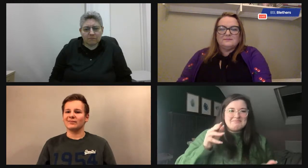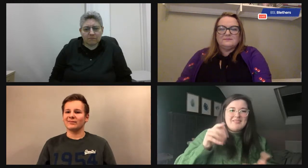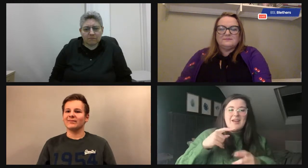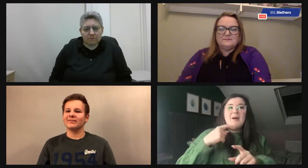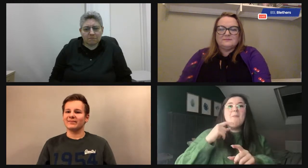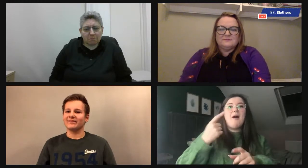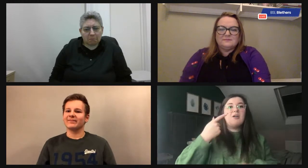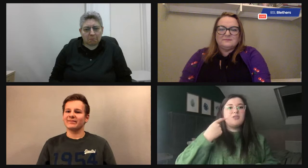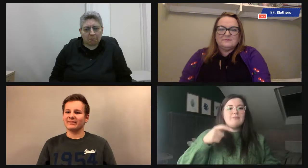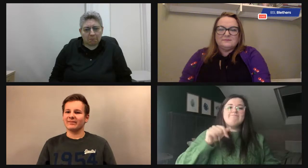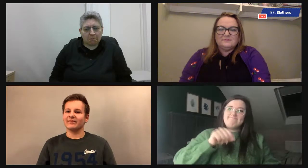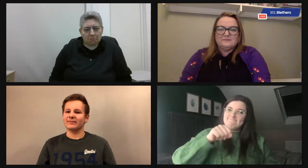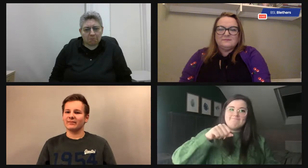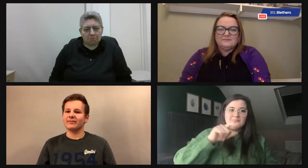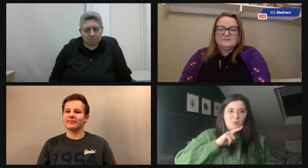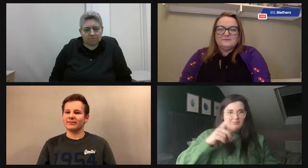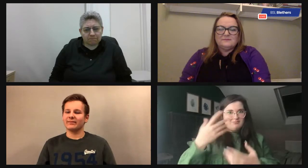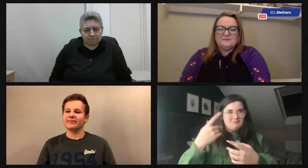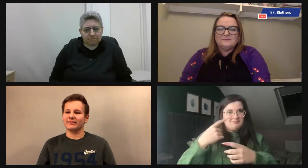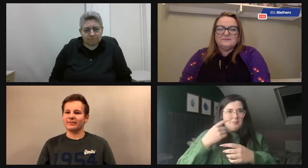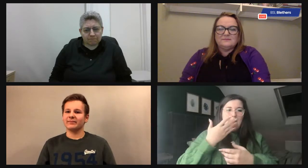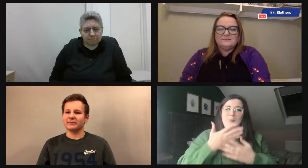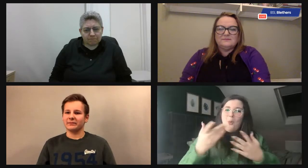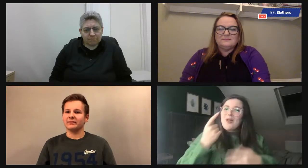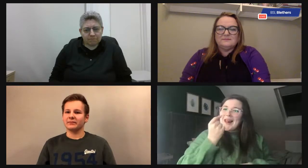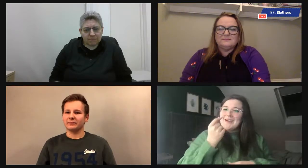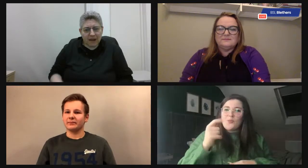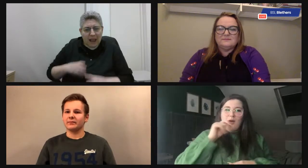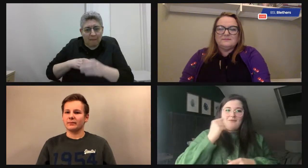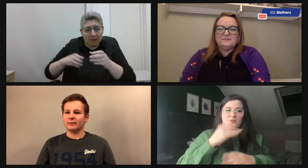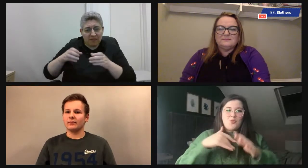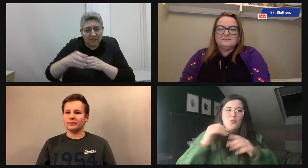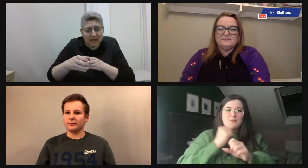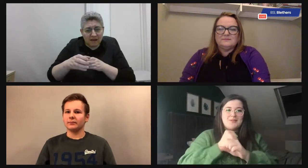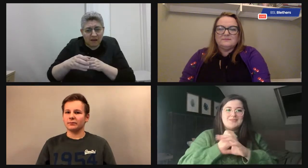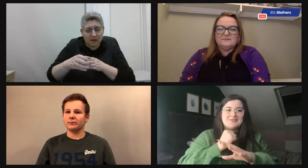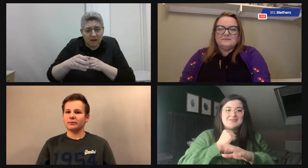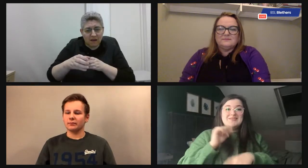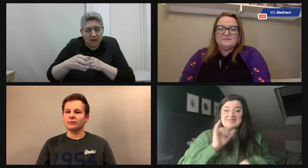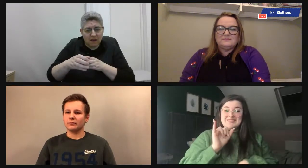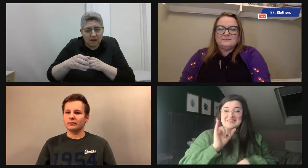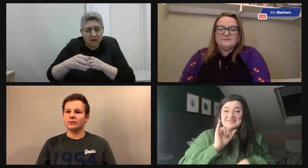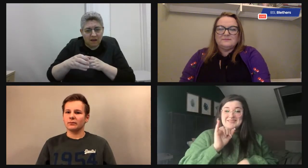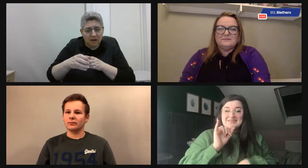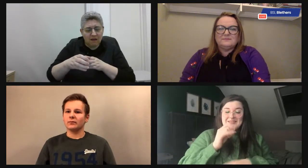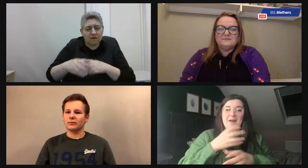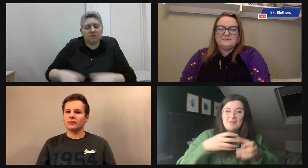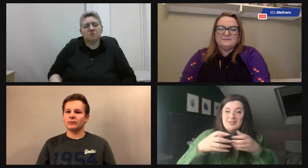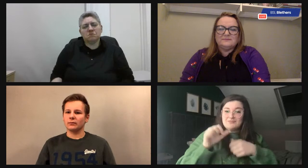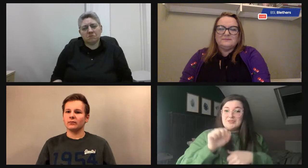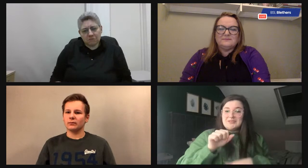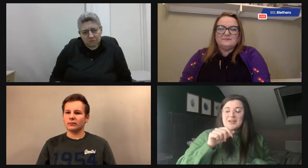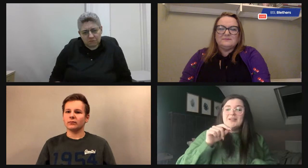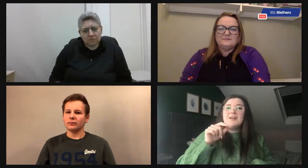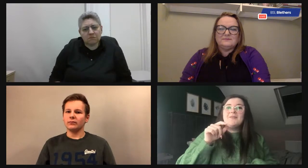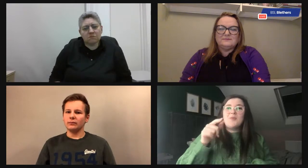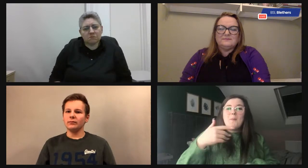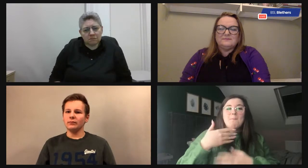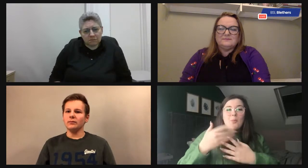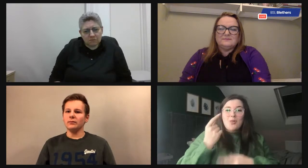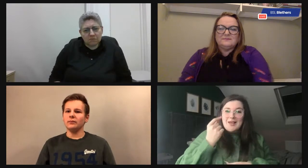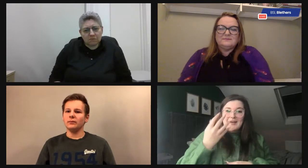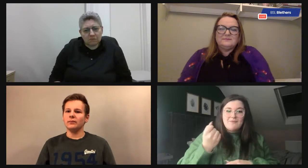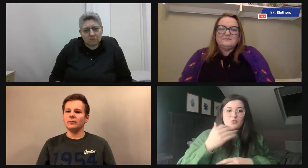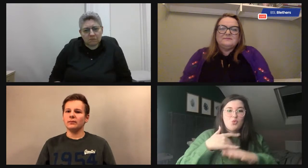me. That's personal. But I think if it was a young person there, I feel as if they would understand. They